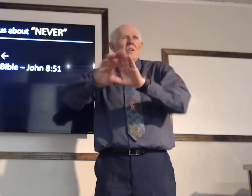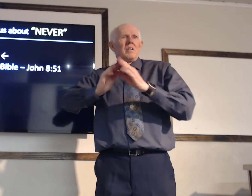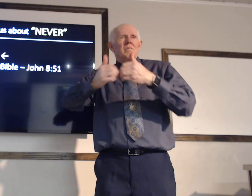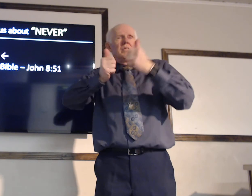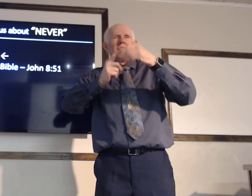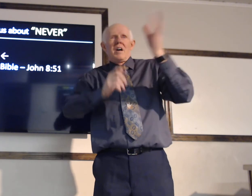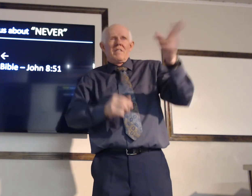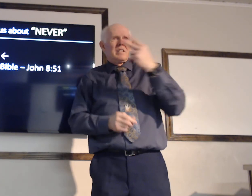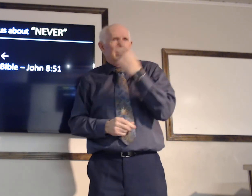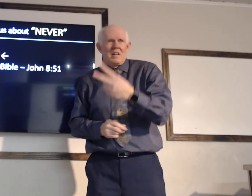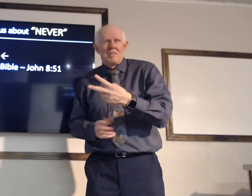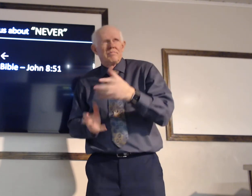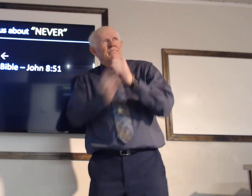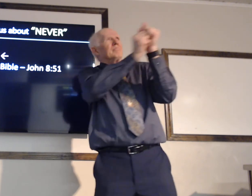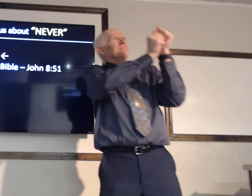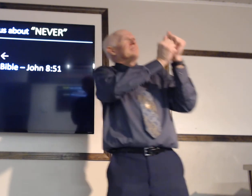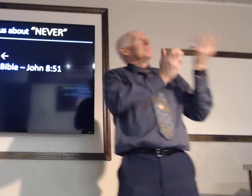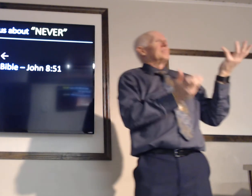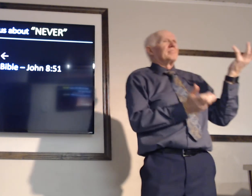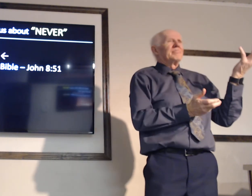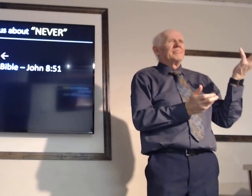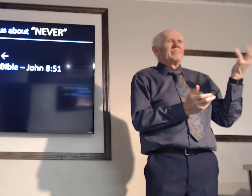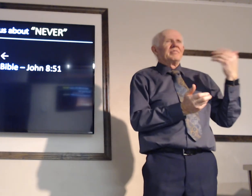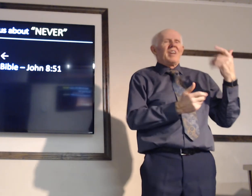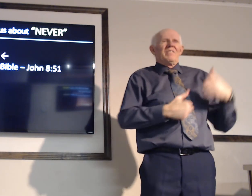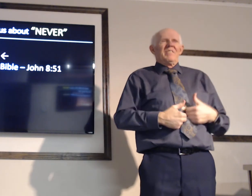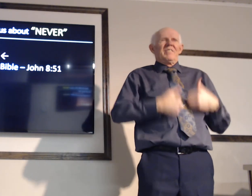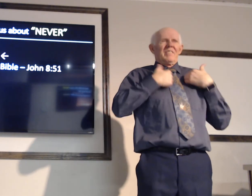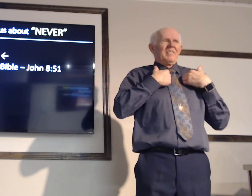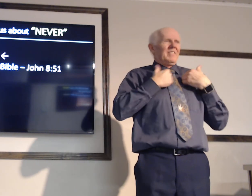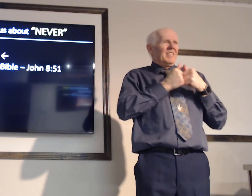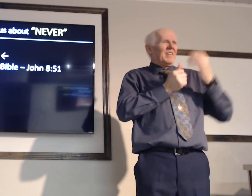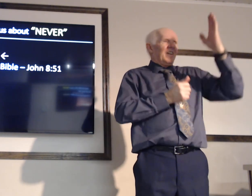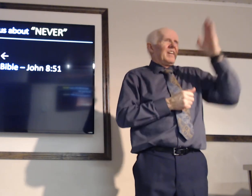We will be, our body and soul will be separated. Our soul will meet with Jesus.